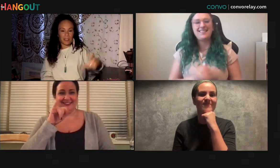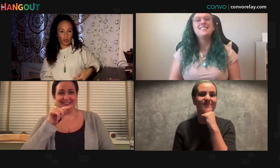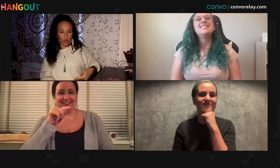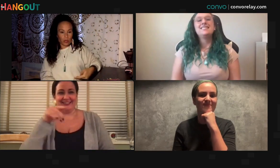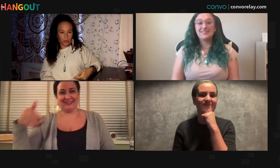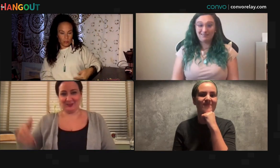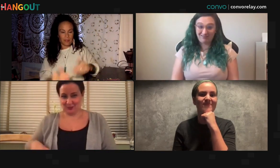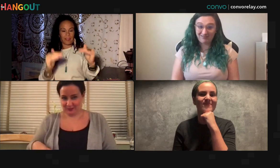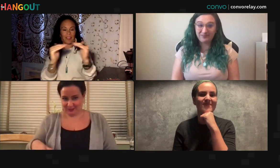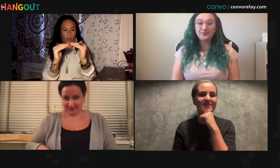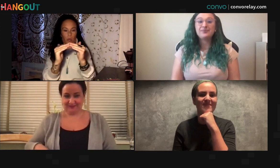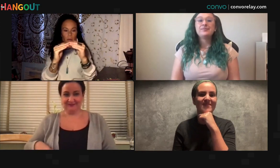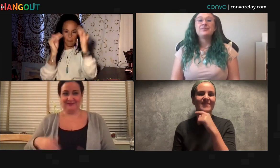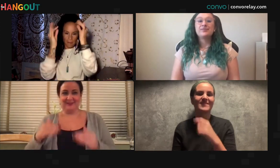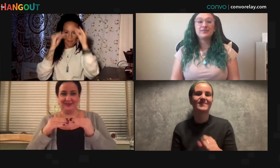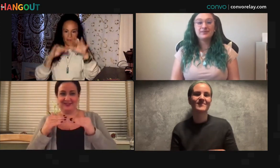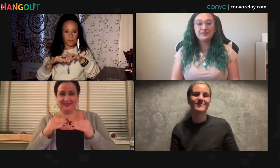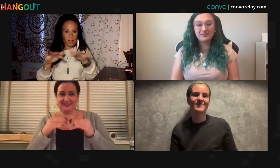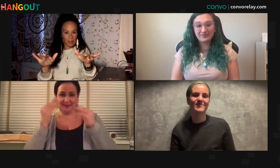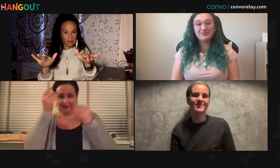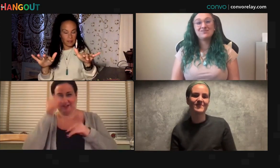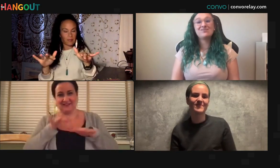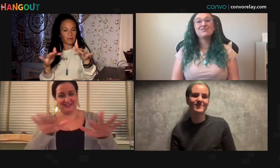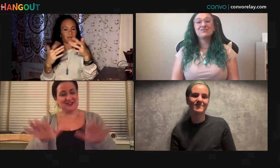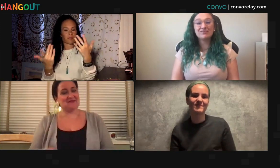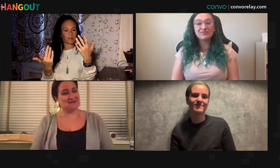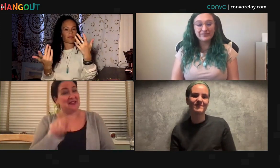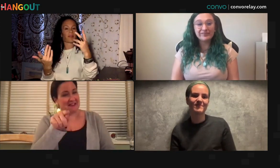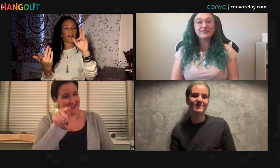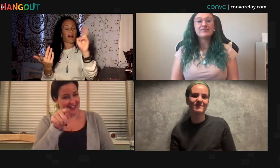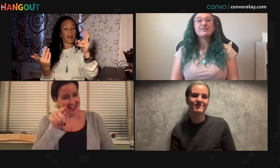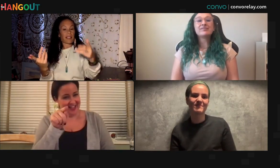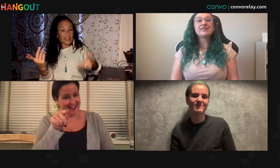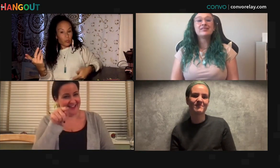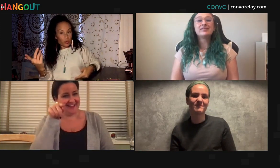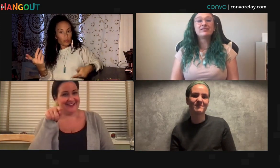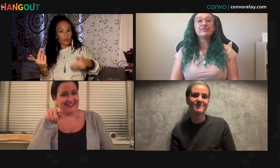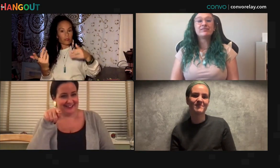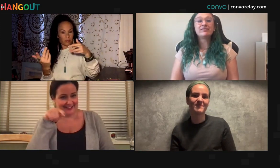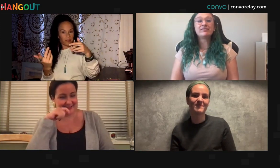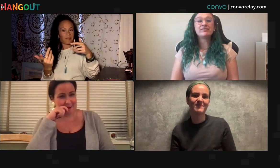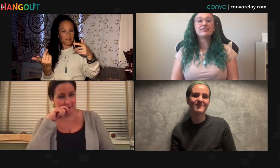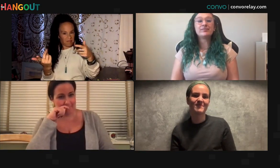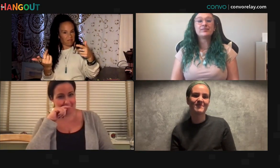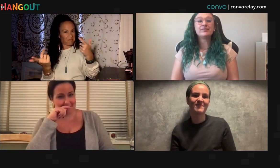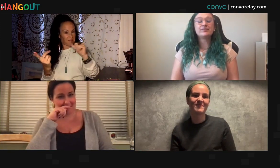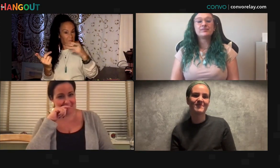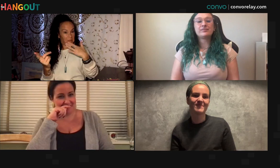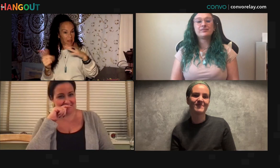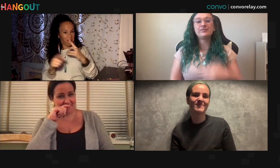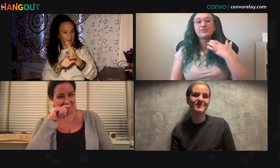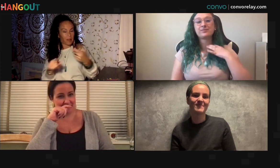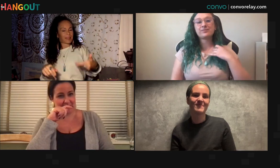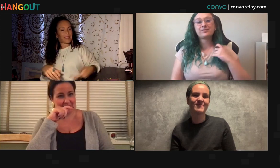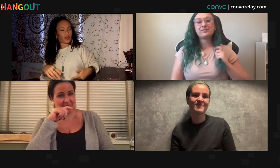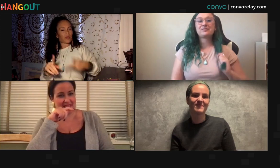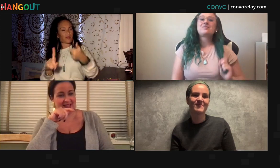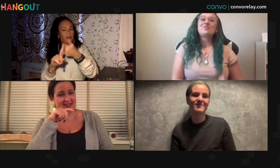I love that plus formula. intuition equals manifestation. Your intuition, it's not bad,